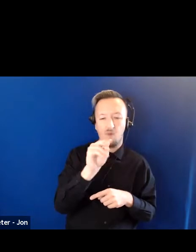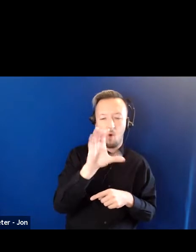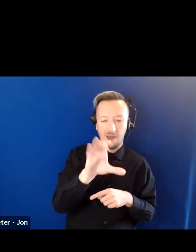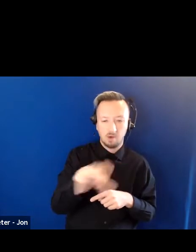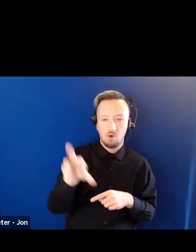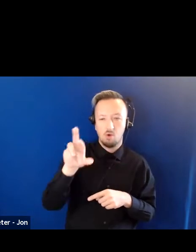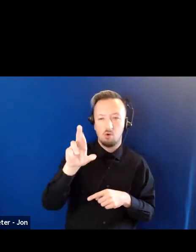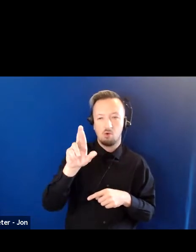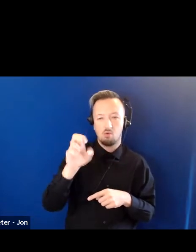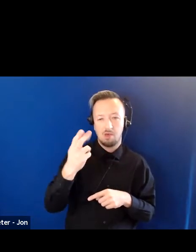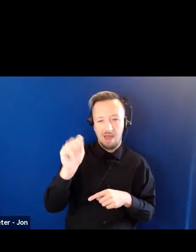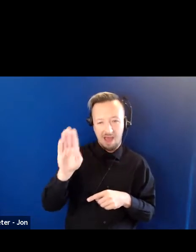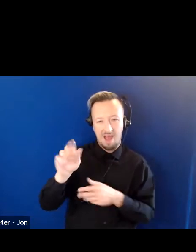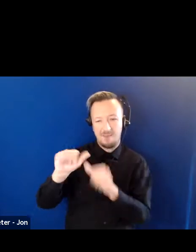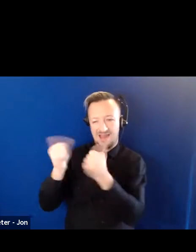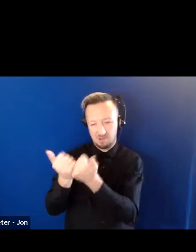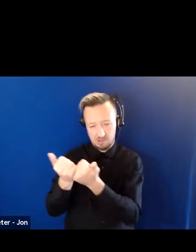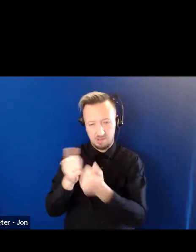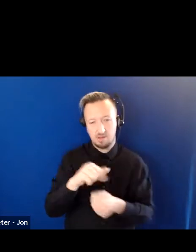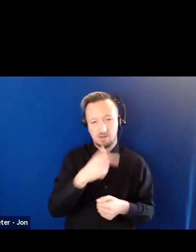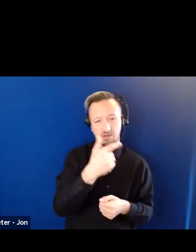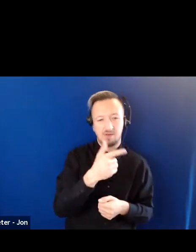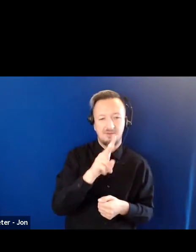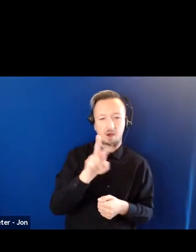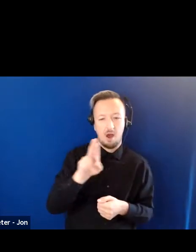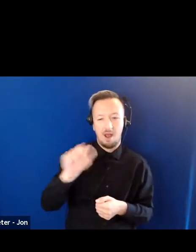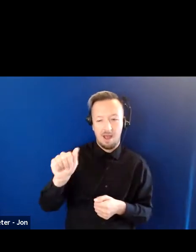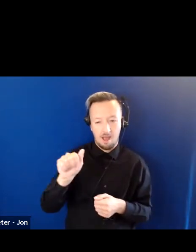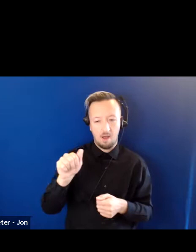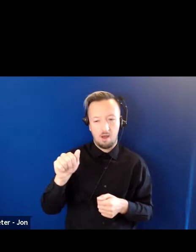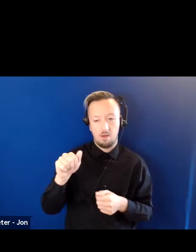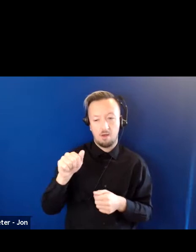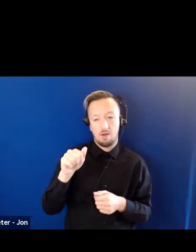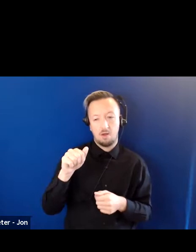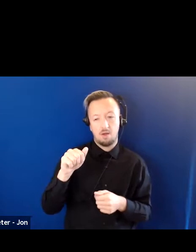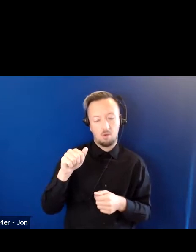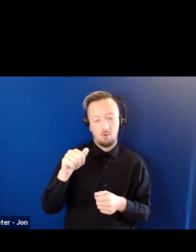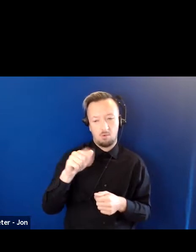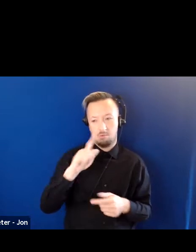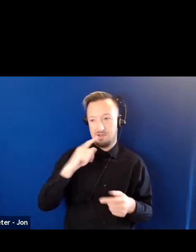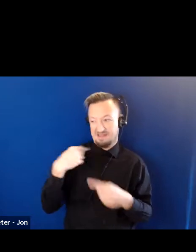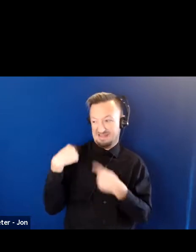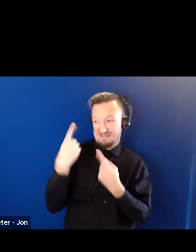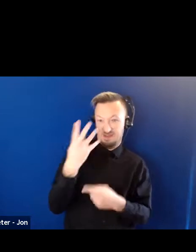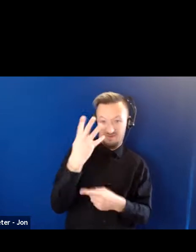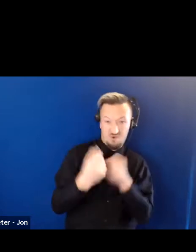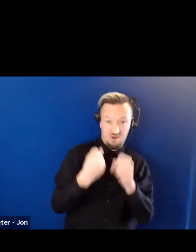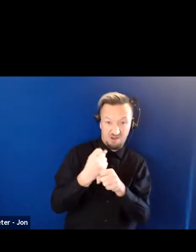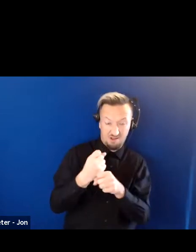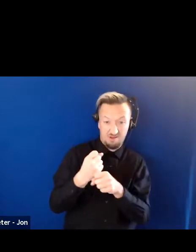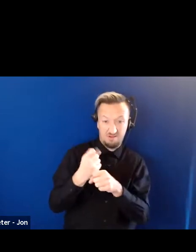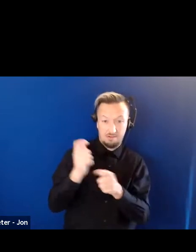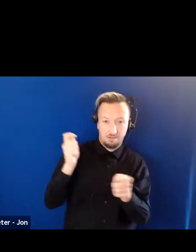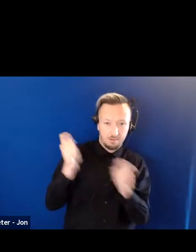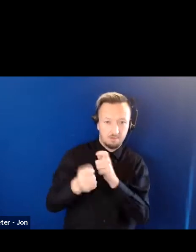the last 5.5 years, we've had 4 directors. And so it's a constant